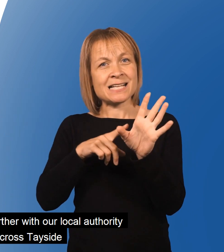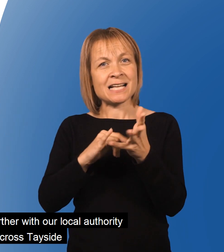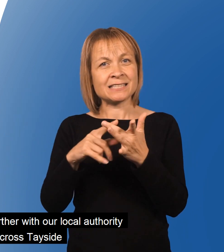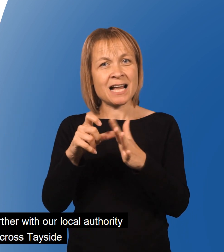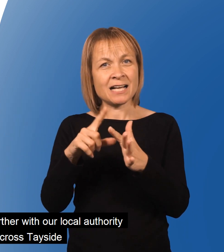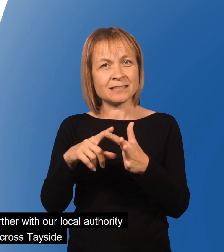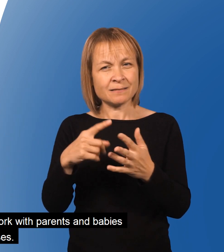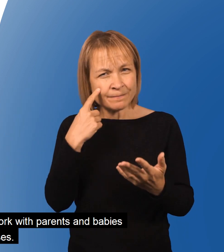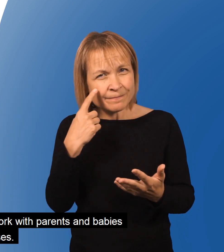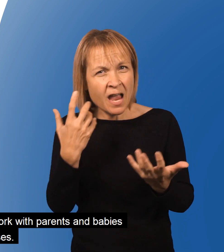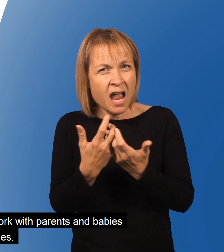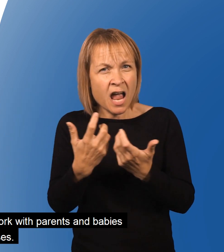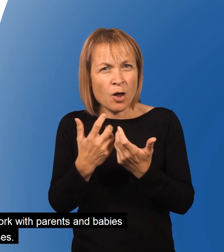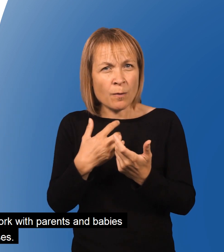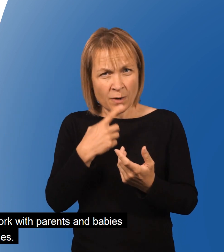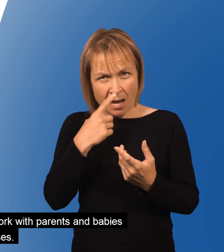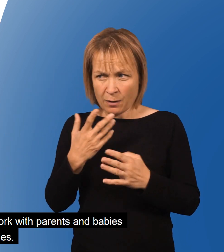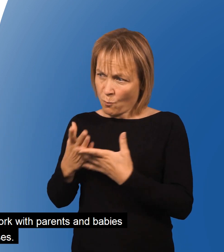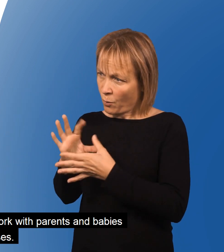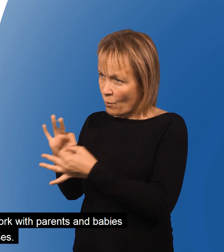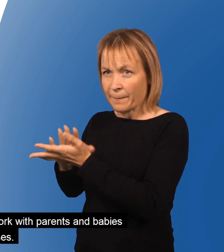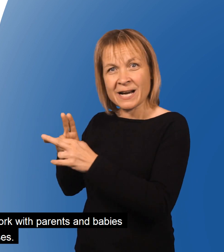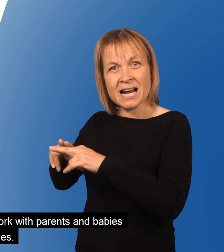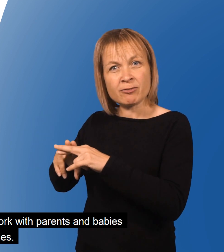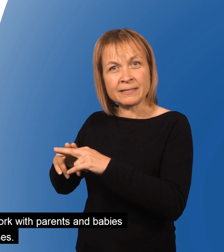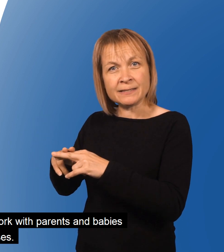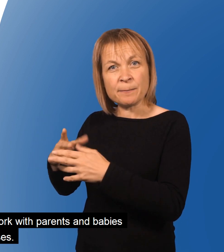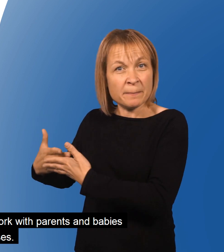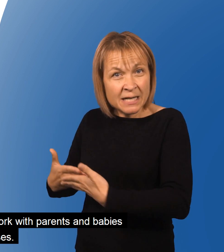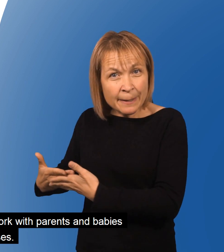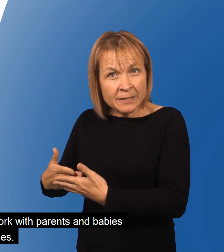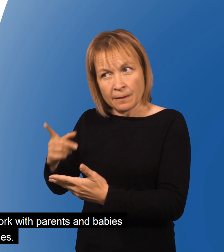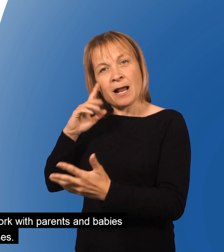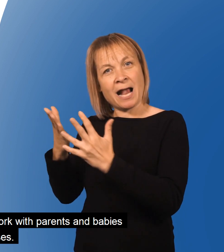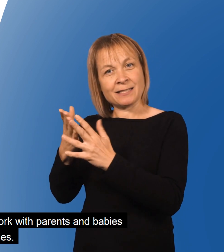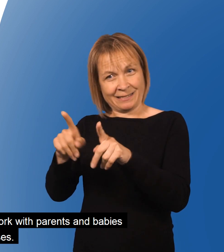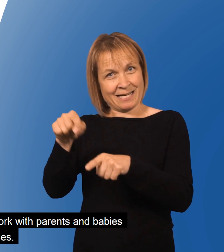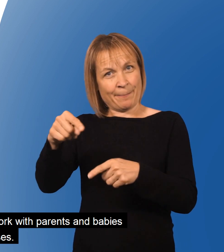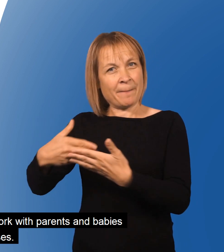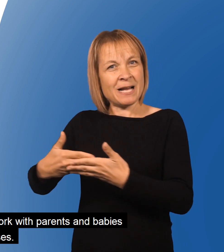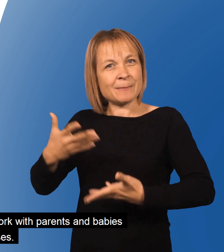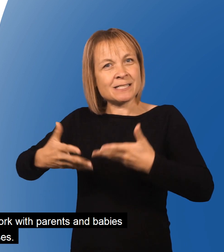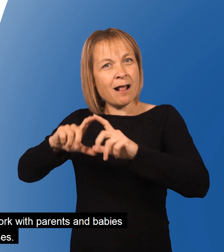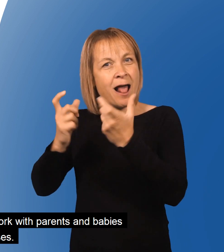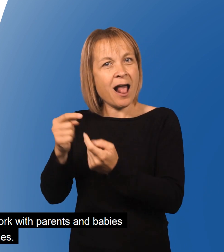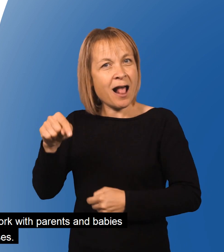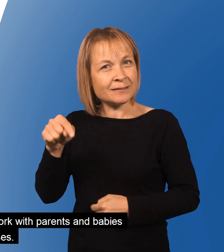Tayside to see how we can work with parents and babies to access these classes.